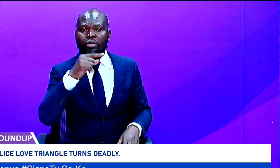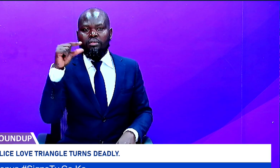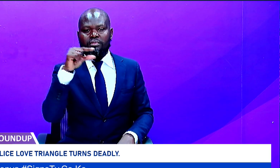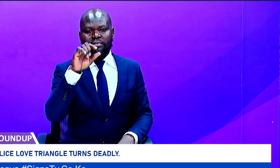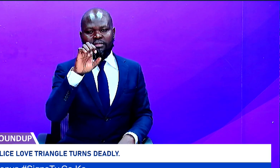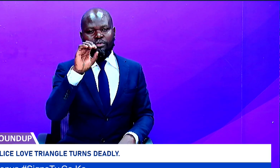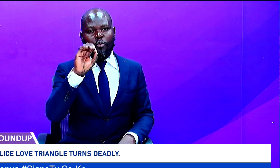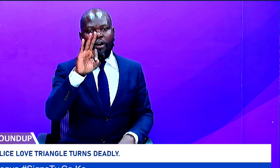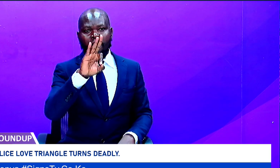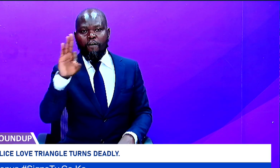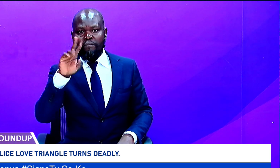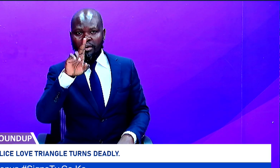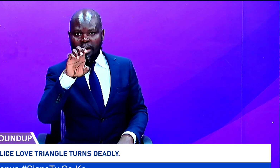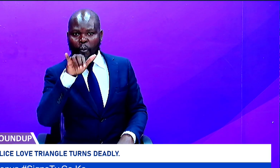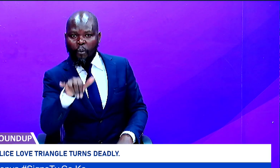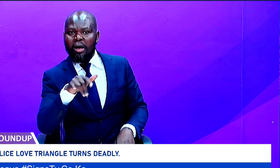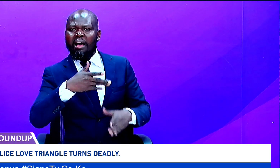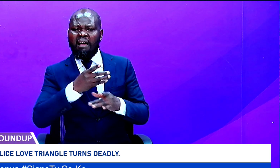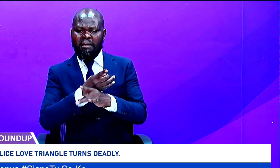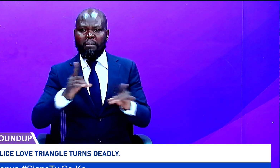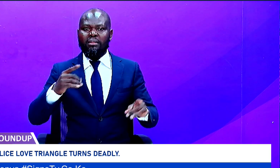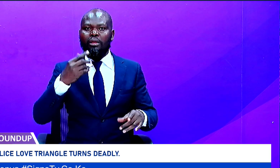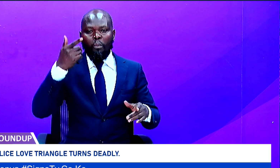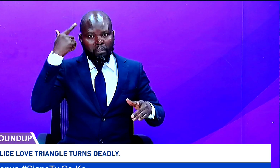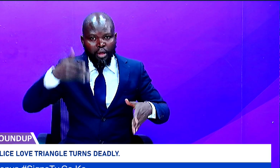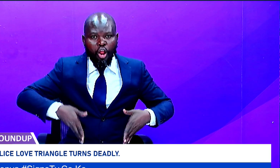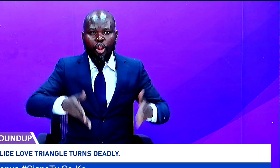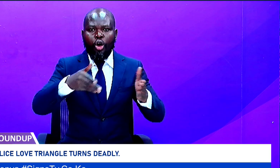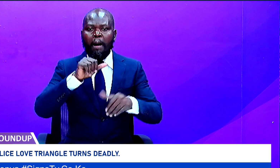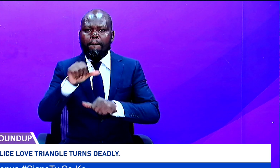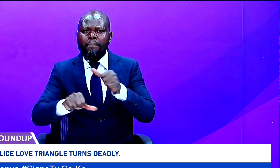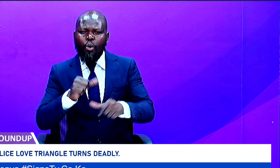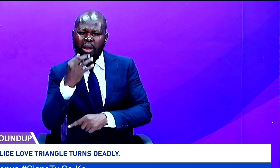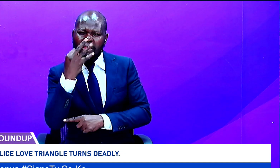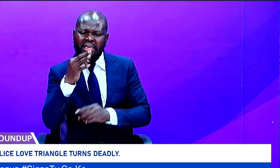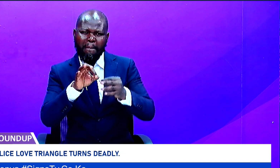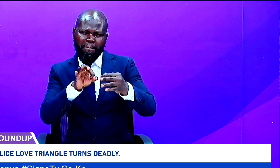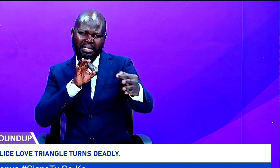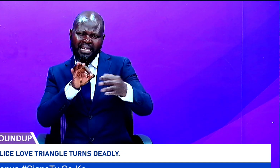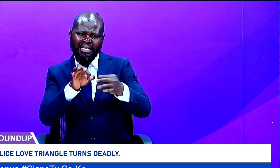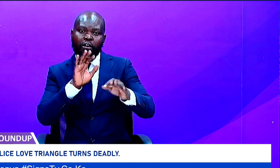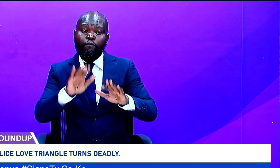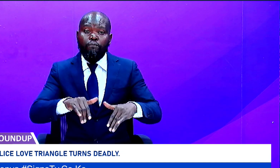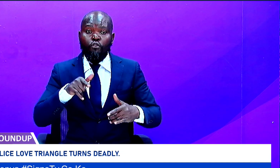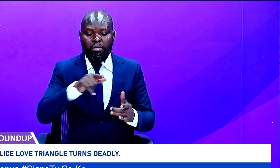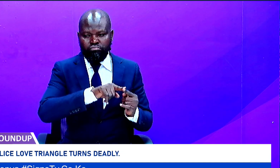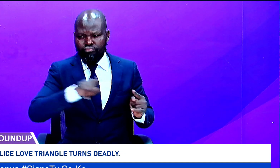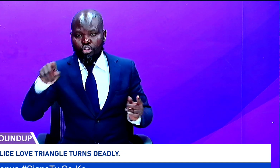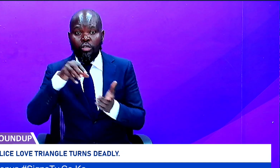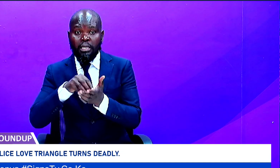along Deliverance Road, that is 3 kilometers from the station. According to the police report, Idhiru had gone to